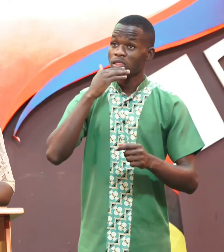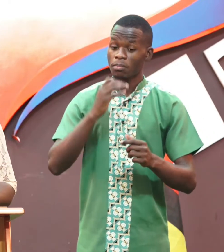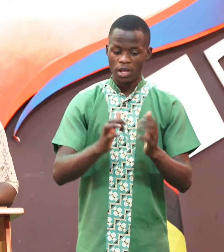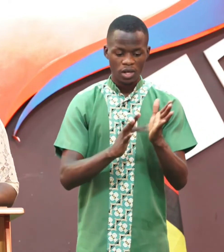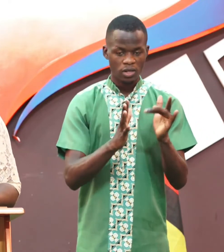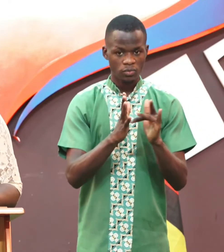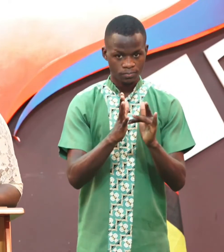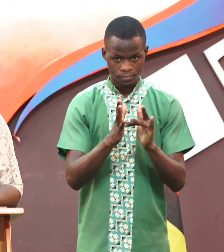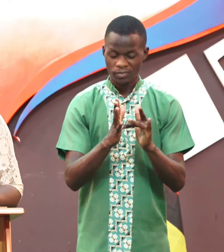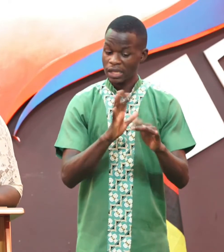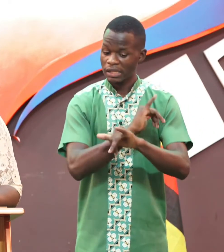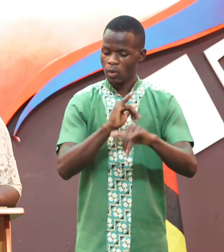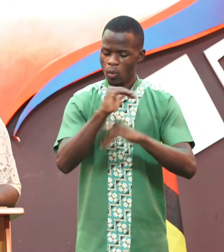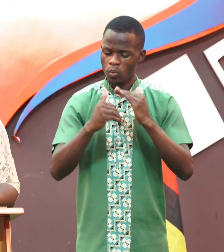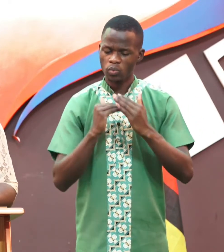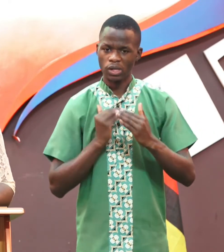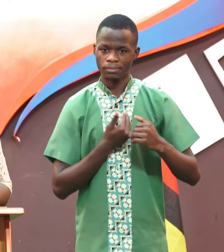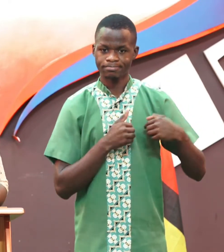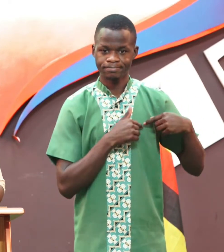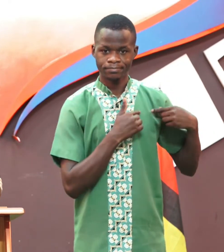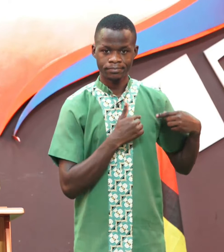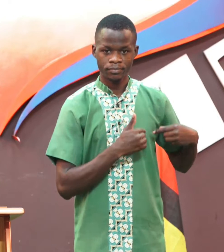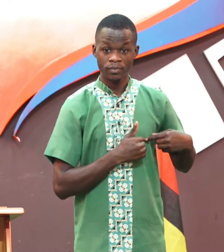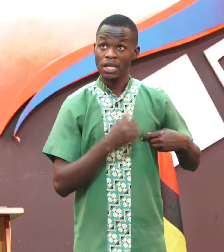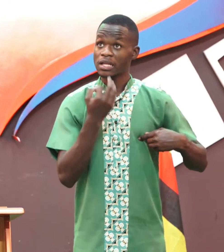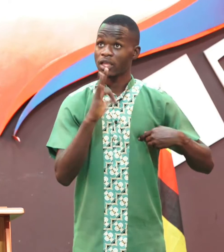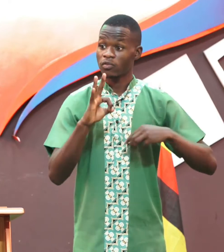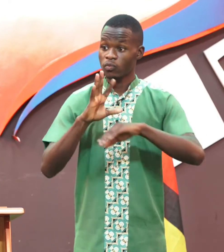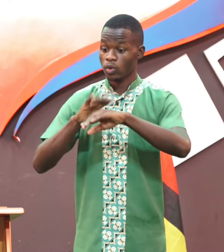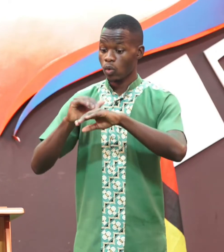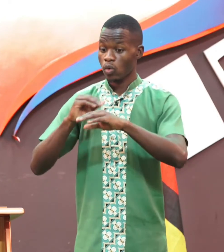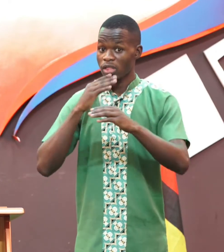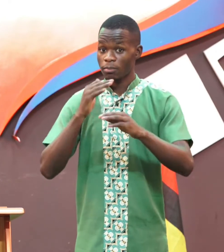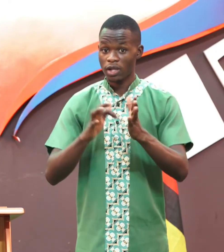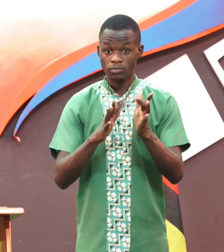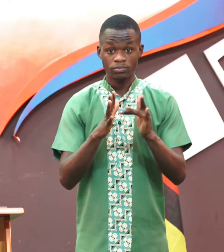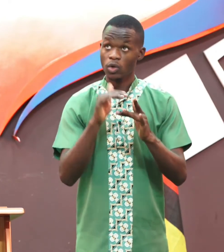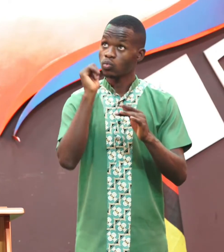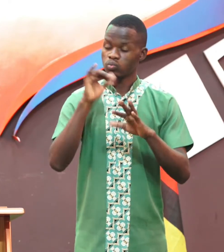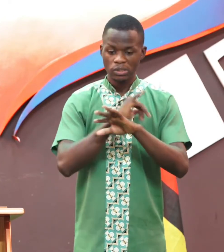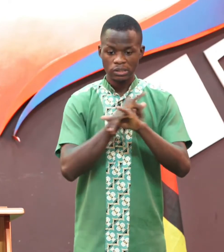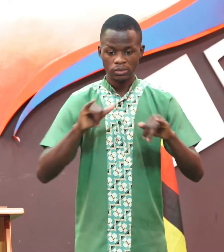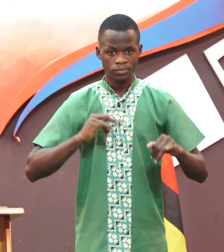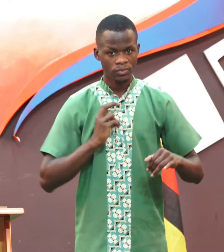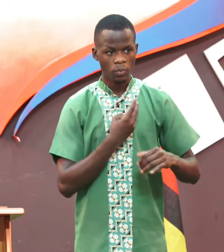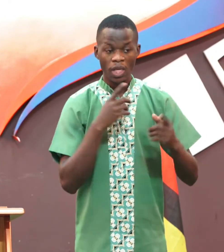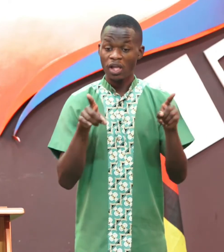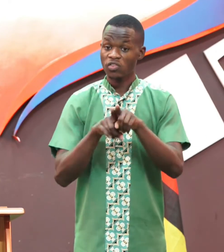But the blood of Jesus cleanses our hearts. When we call upon his blood, it